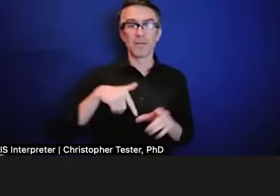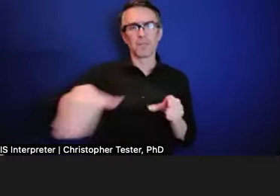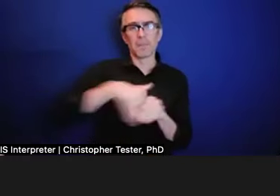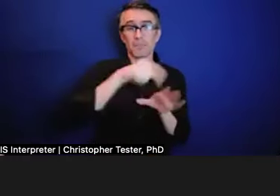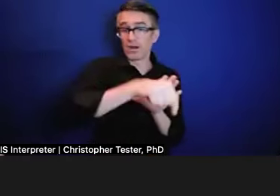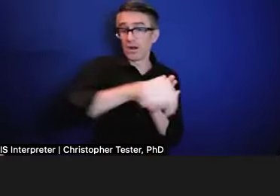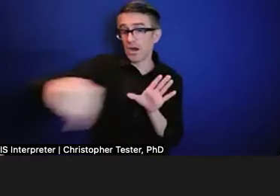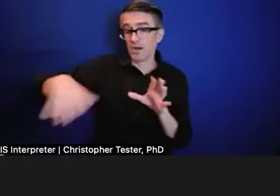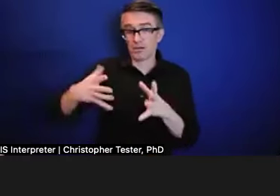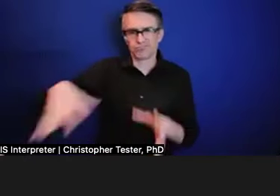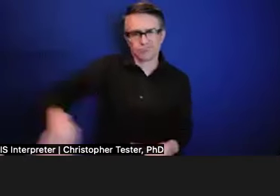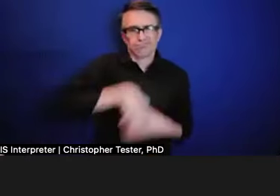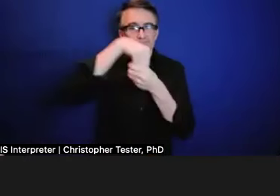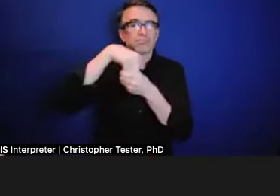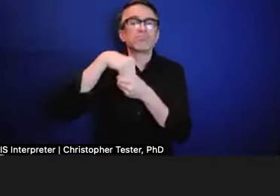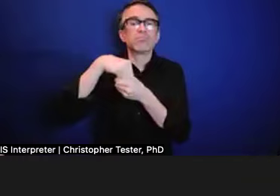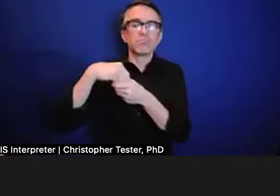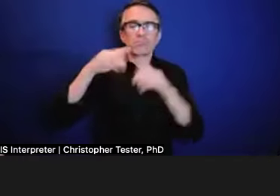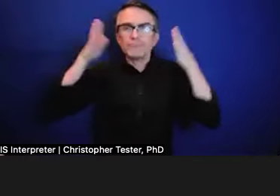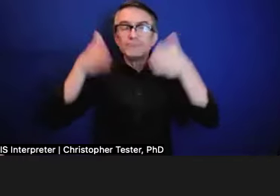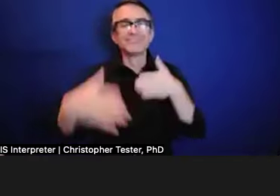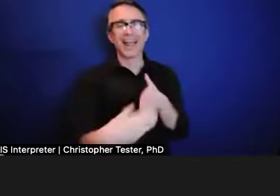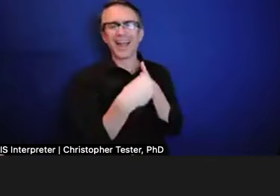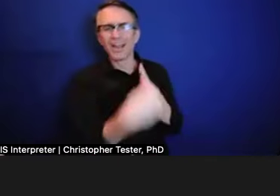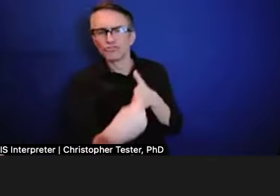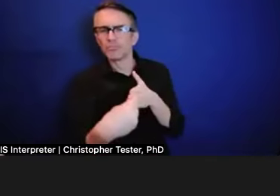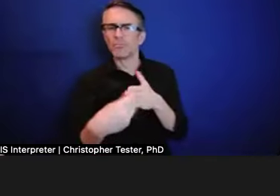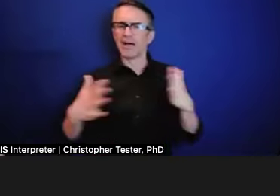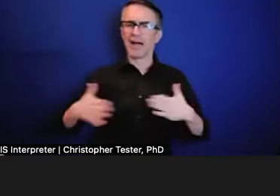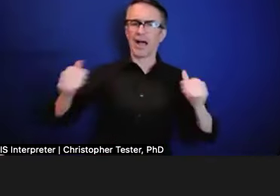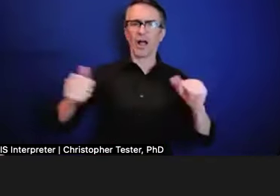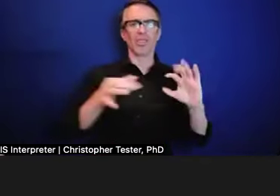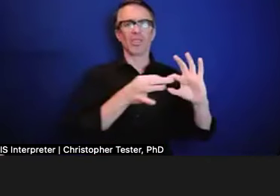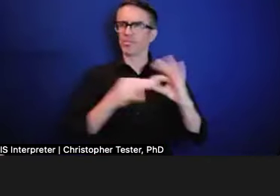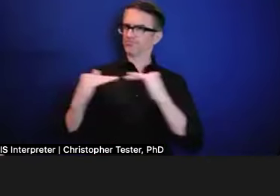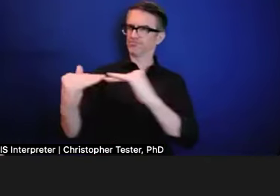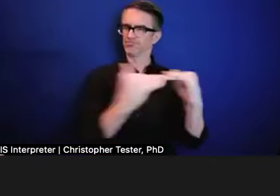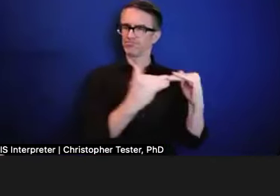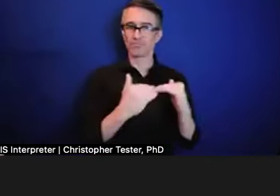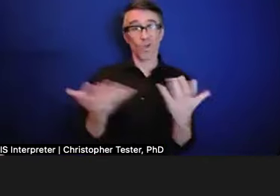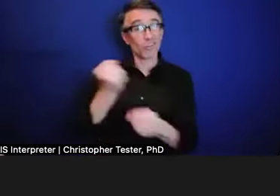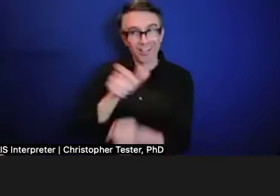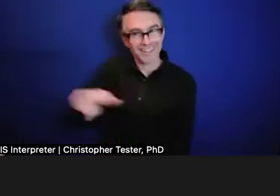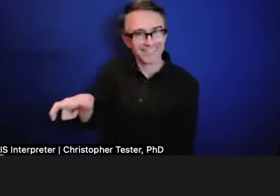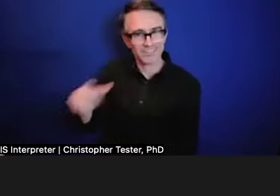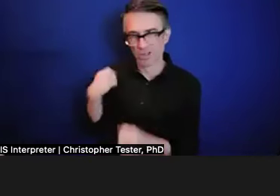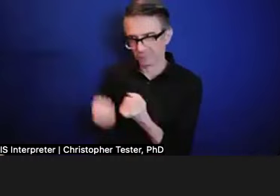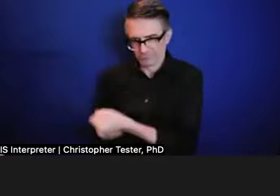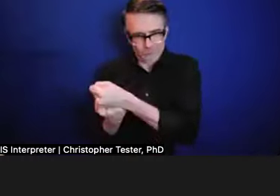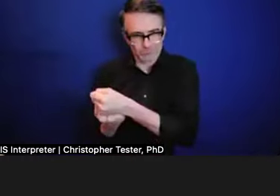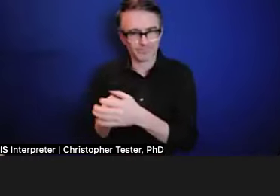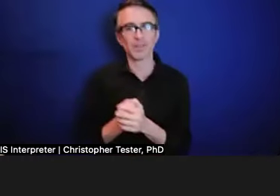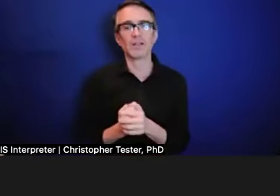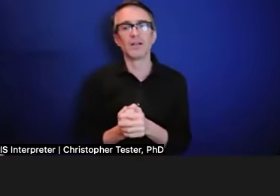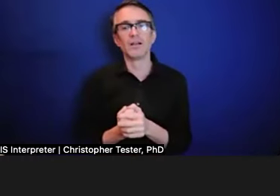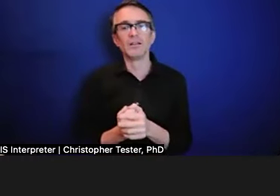disabilities. Colleagues, even as we acknowledge this progress, we admit